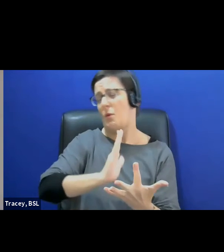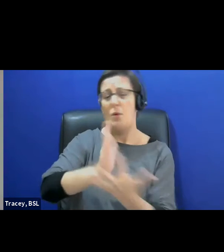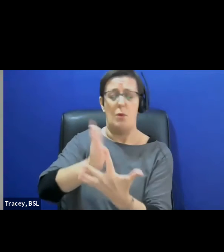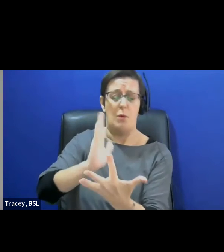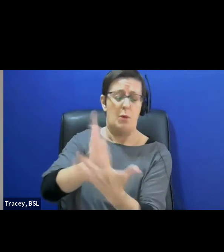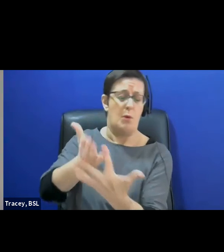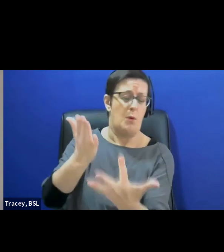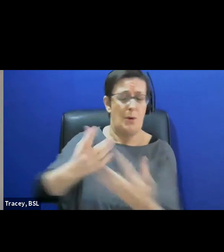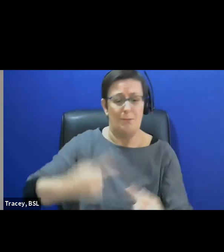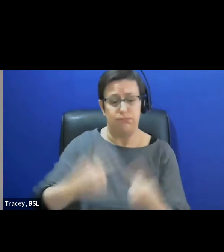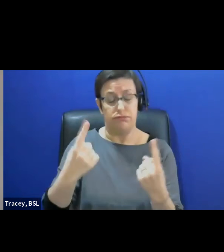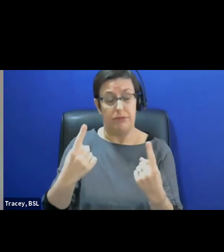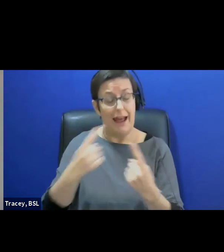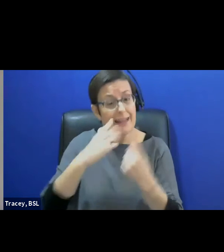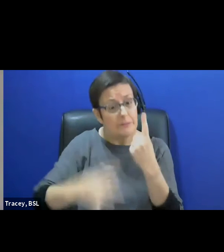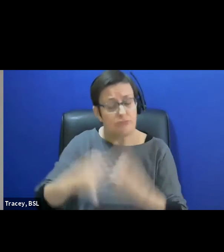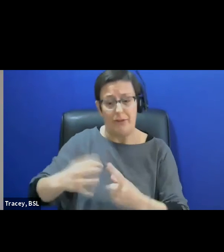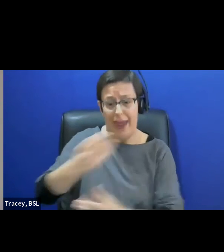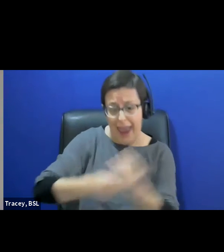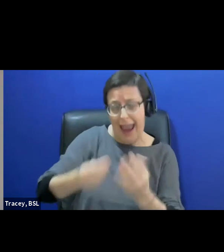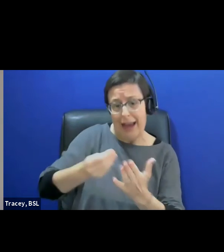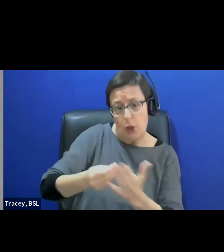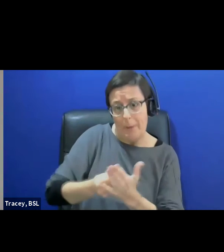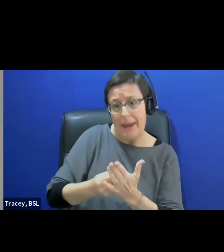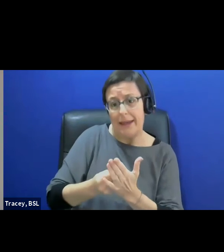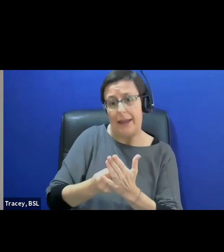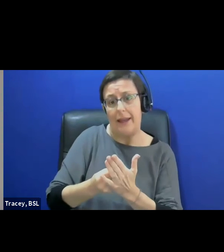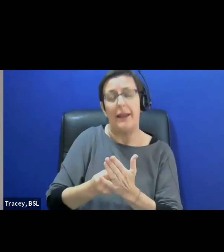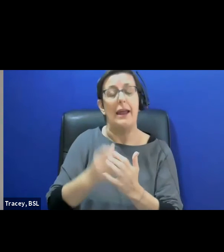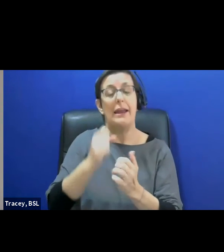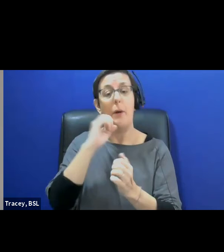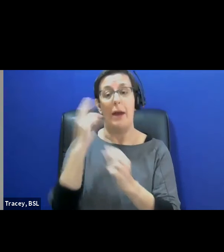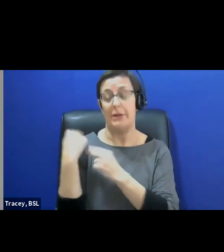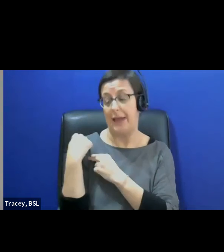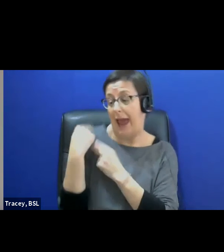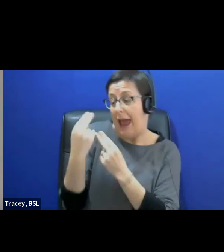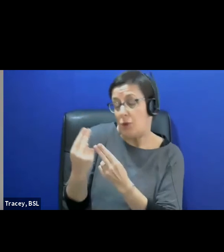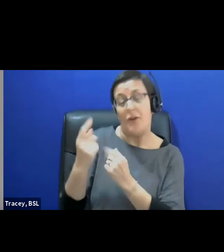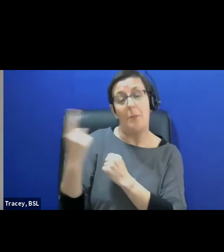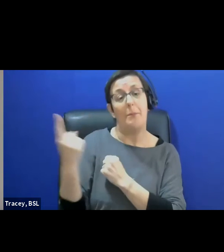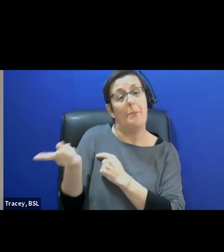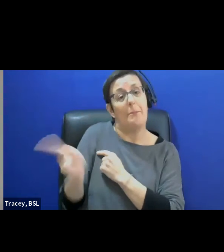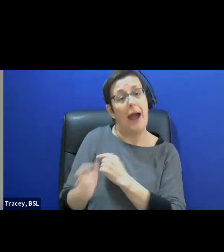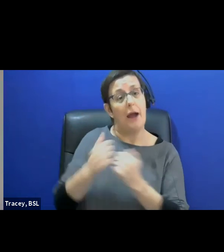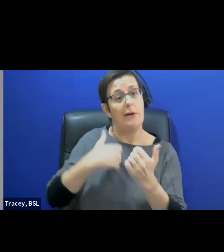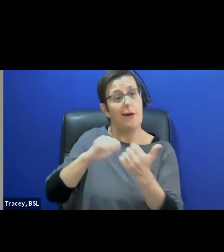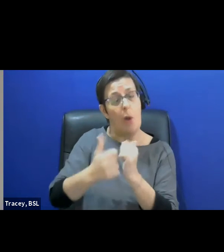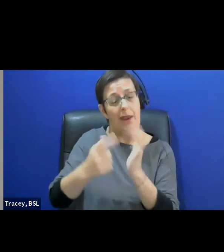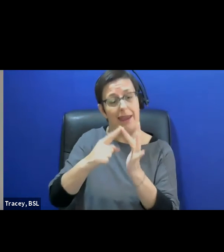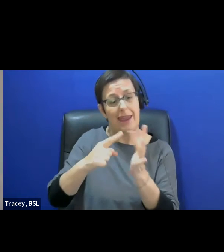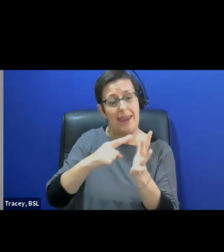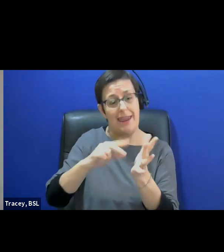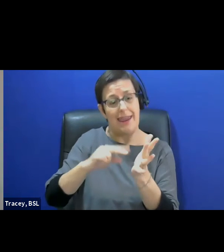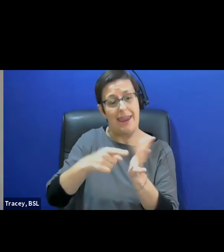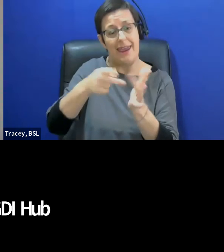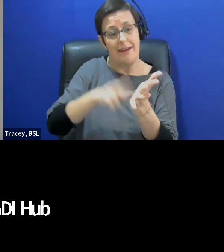that then also feed off of that. So I'll probably just quickly hand back to my colleague Ian, just to give a little bit of a